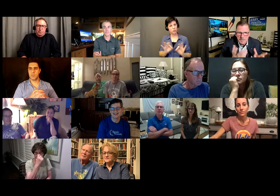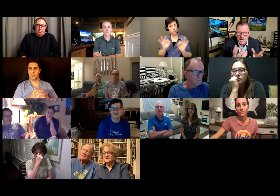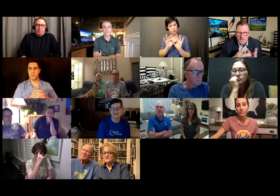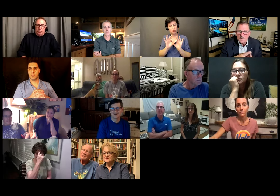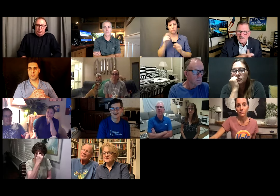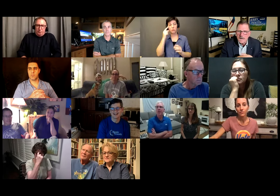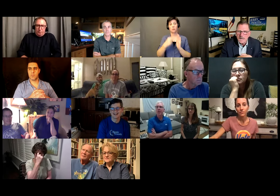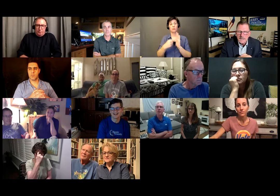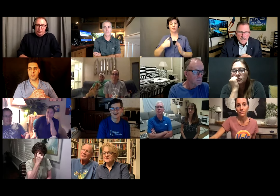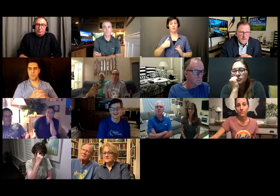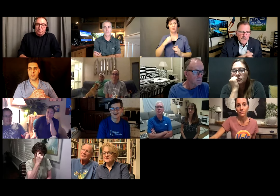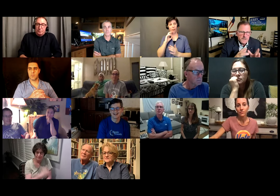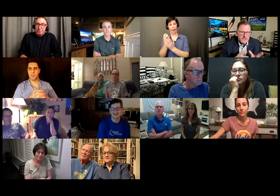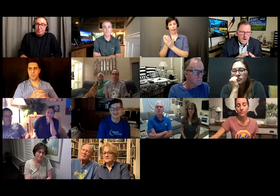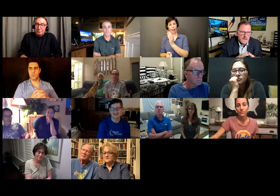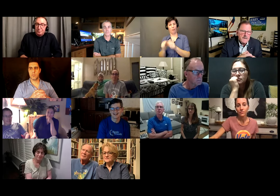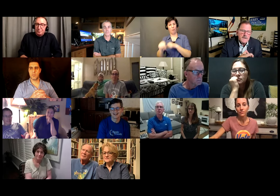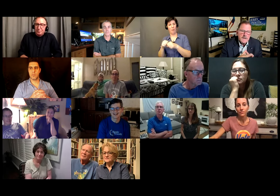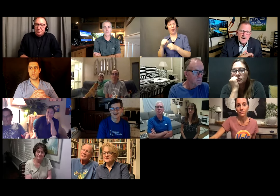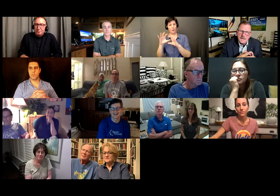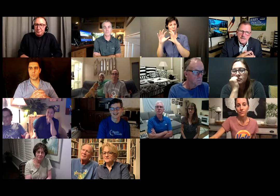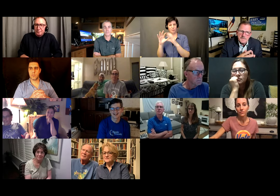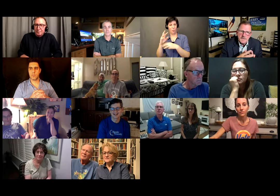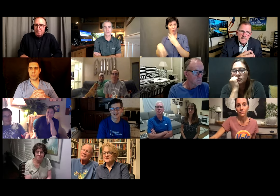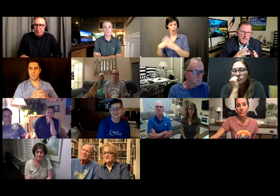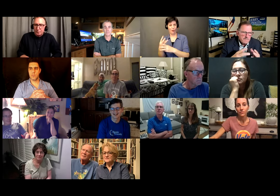my bike world, when I first started